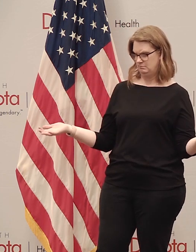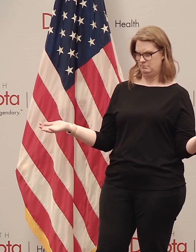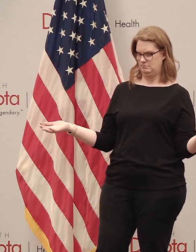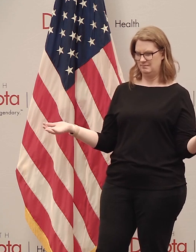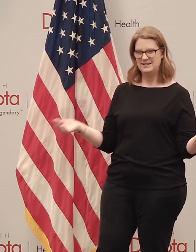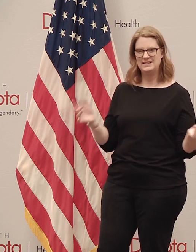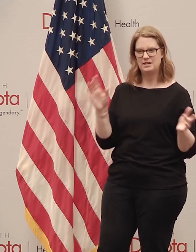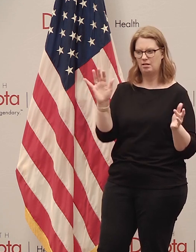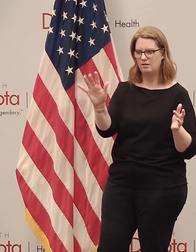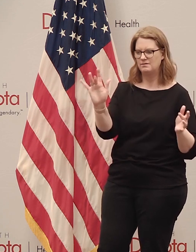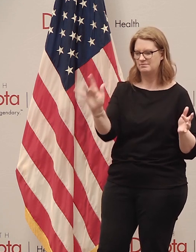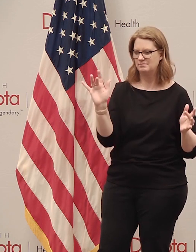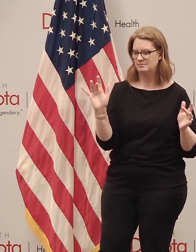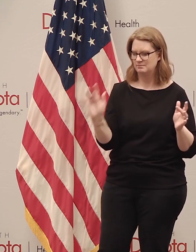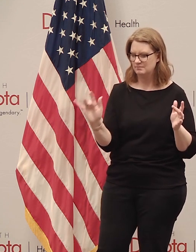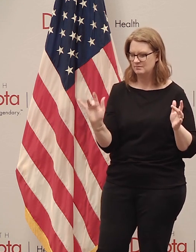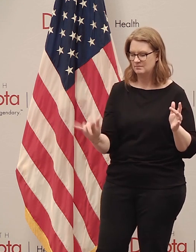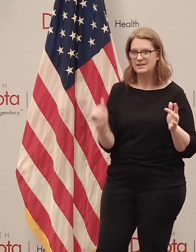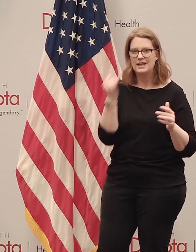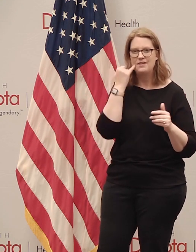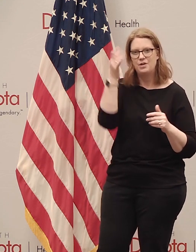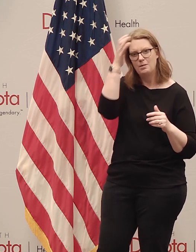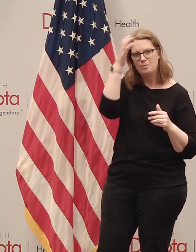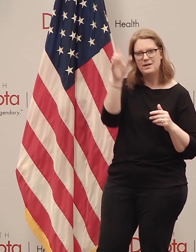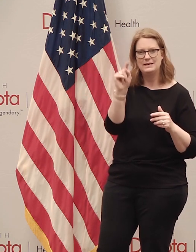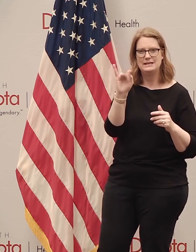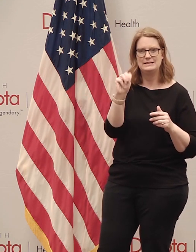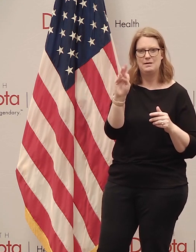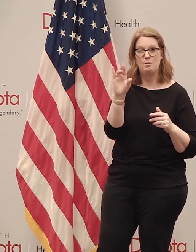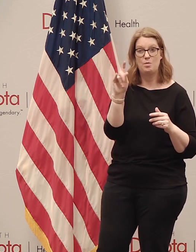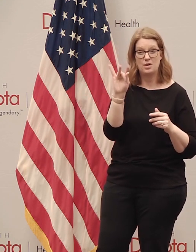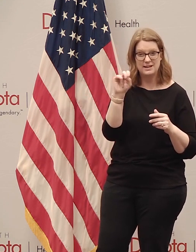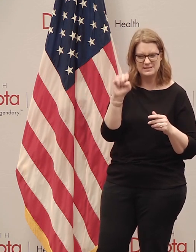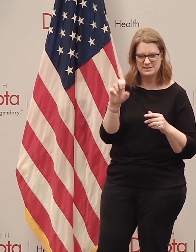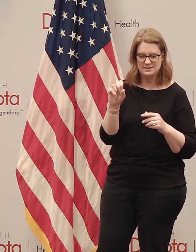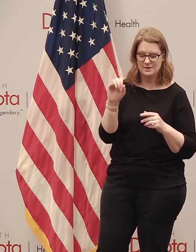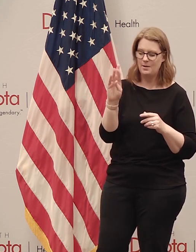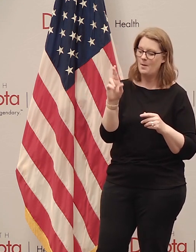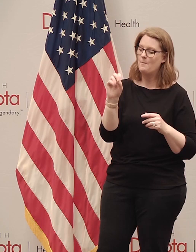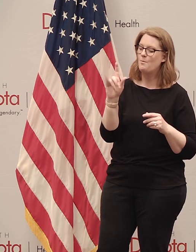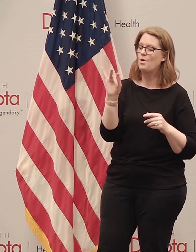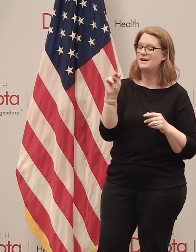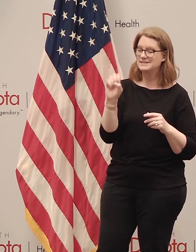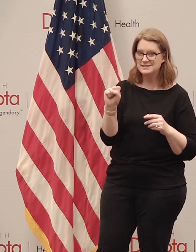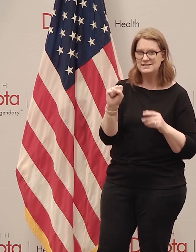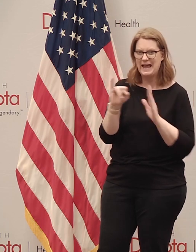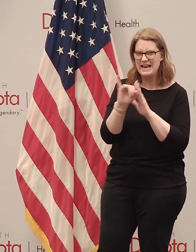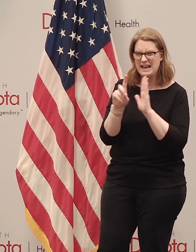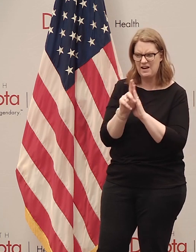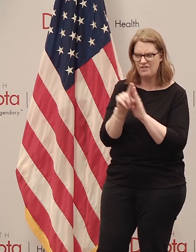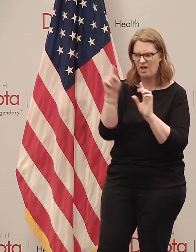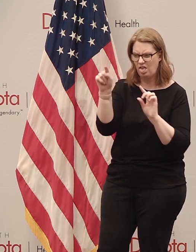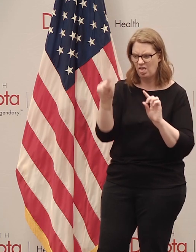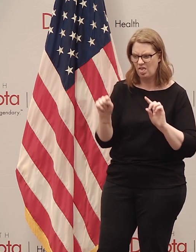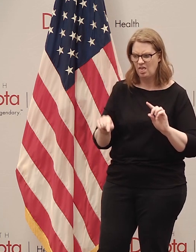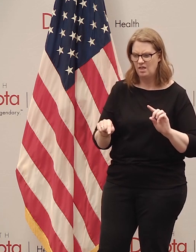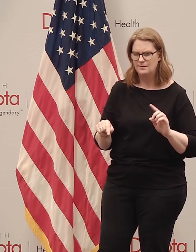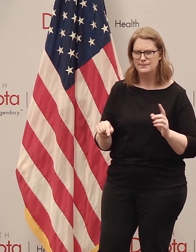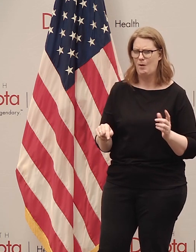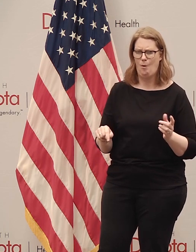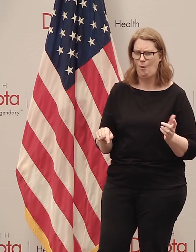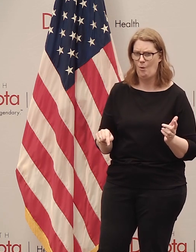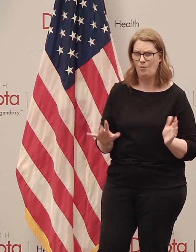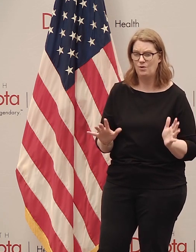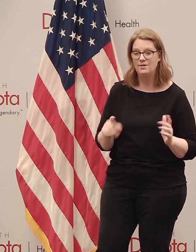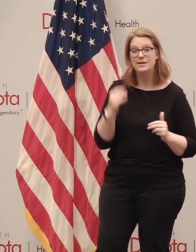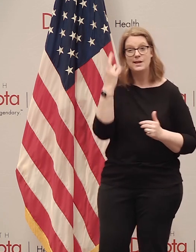are, even if you're brilliant as Tim Brookings, to be able to identify whose 32-digit numbers those were. So there's the reason